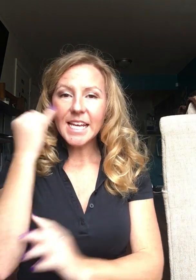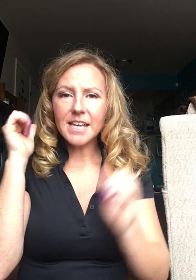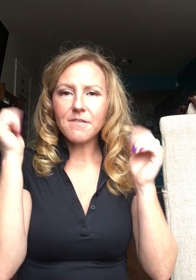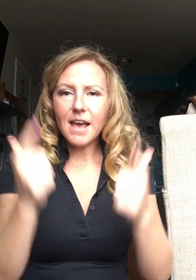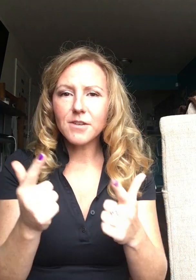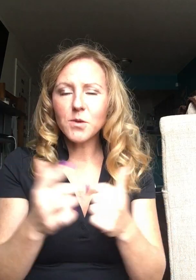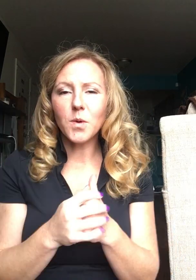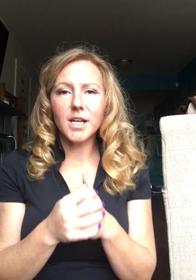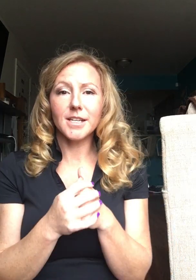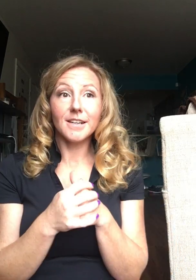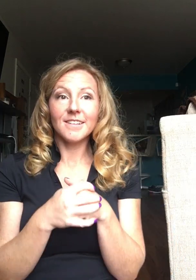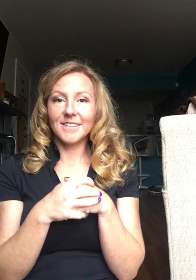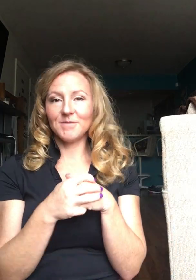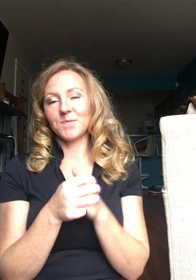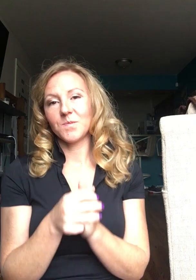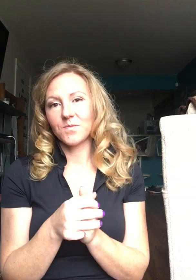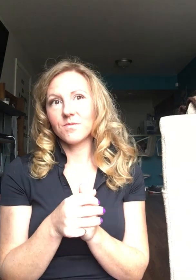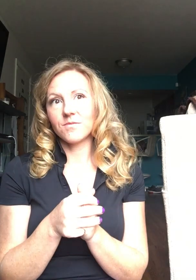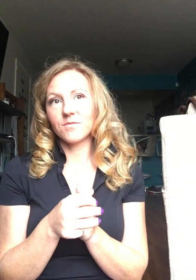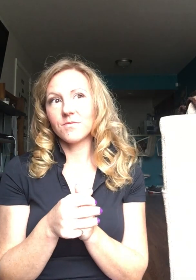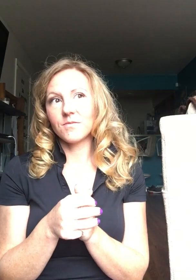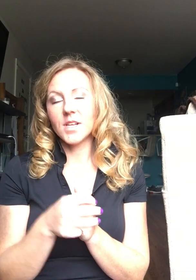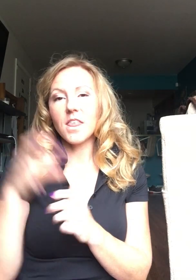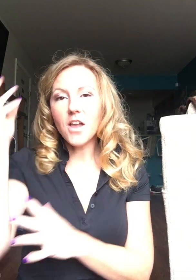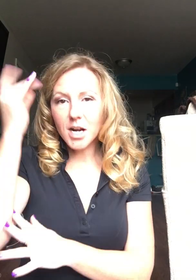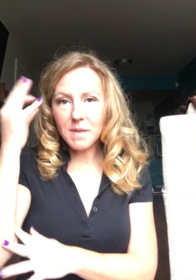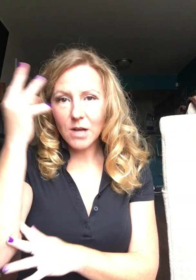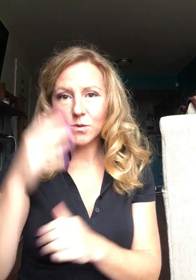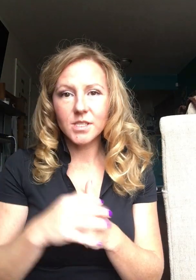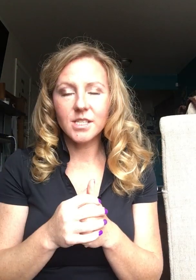If everyone thought about